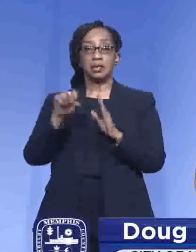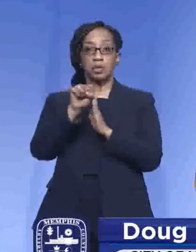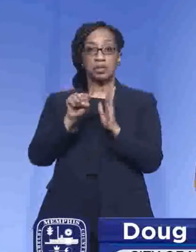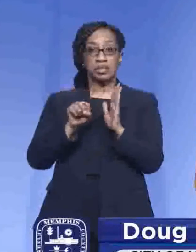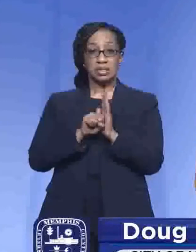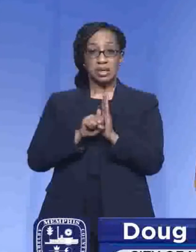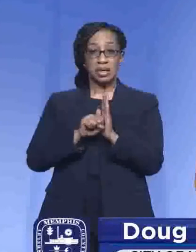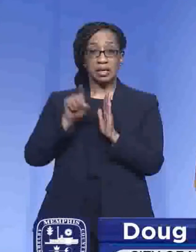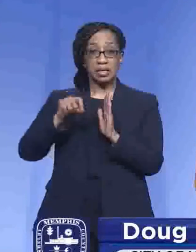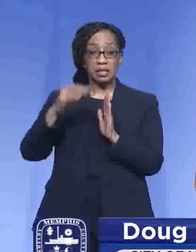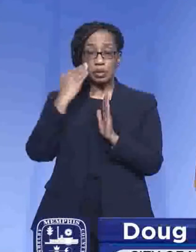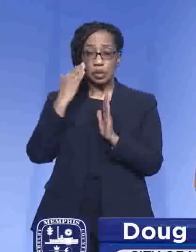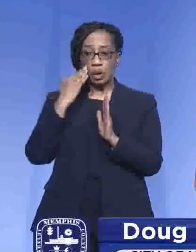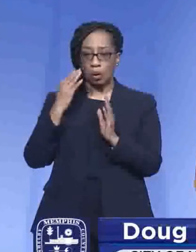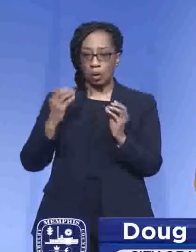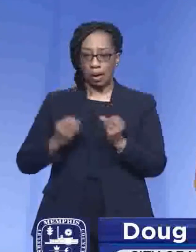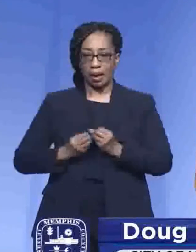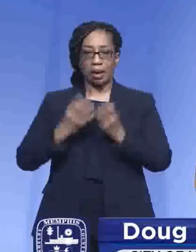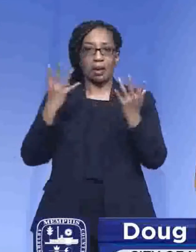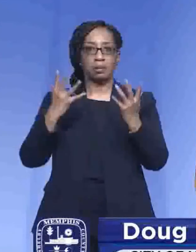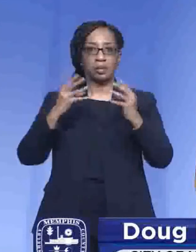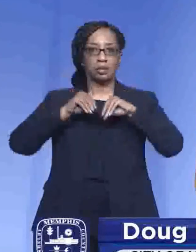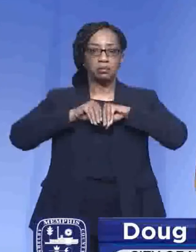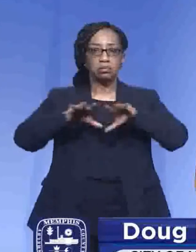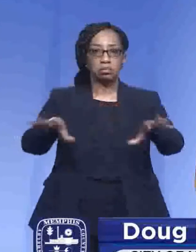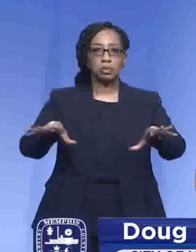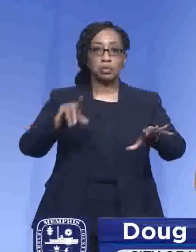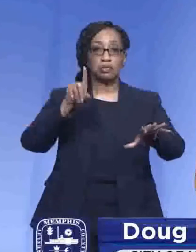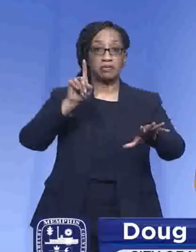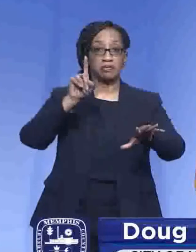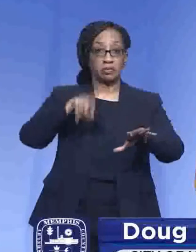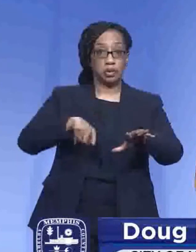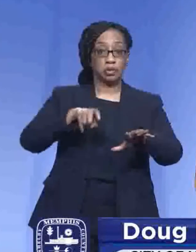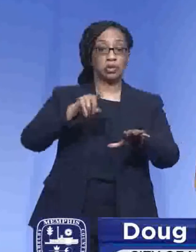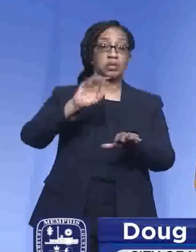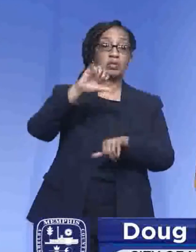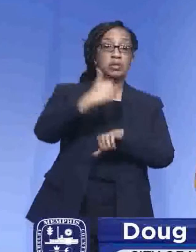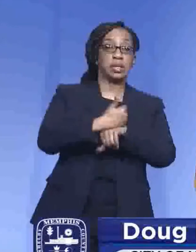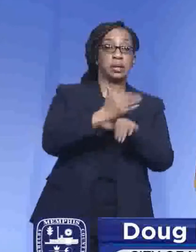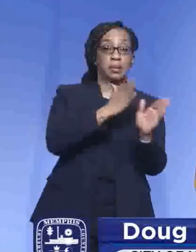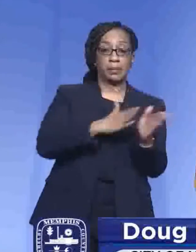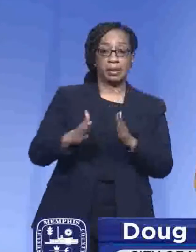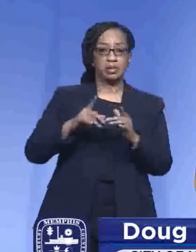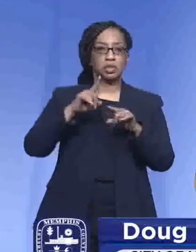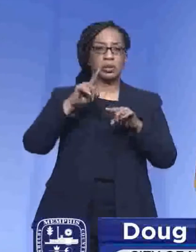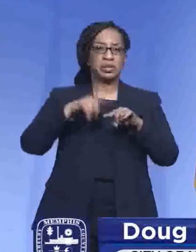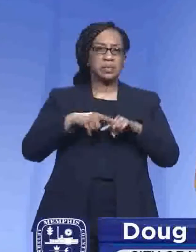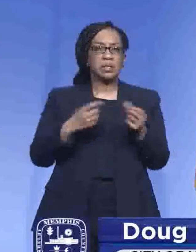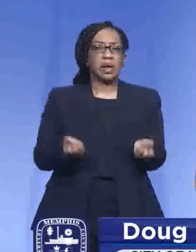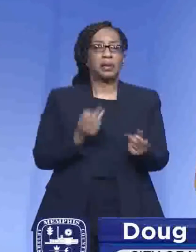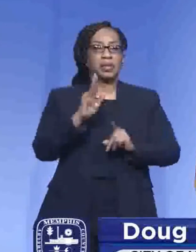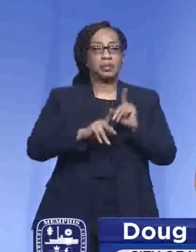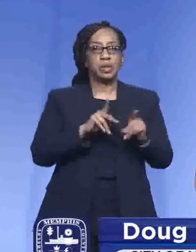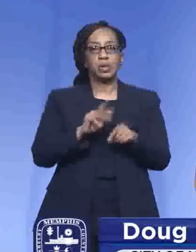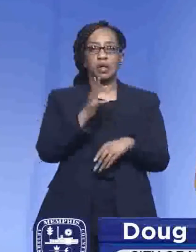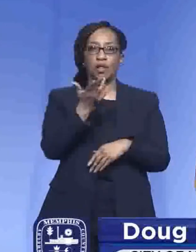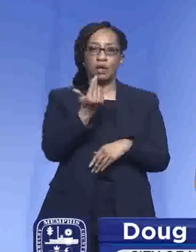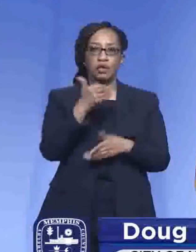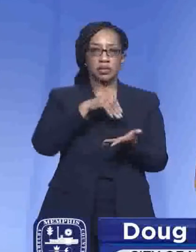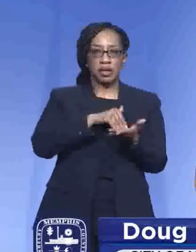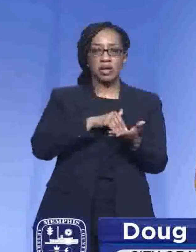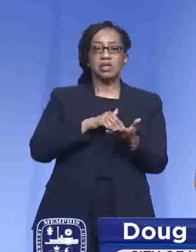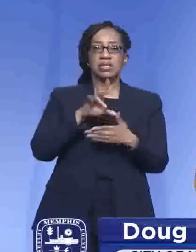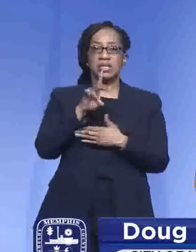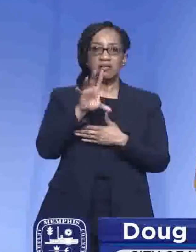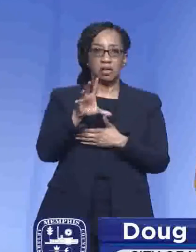we have to have a plan. So we get a percentage based on the population. So 13,700 new doses is